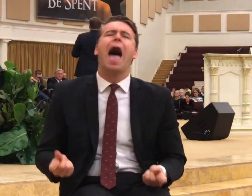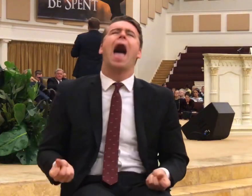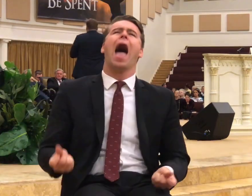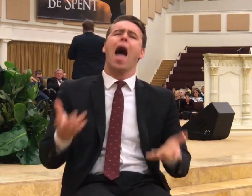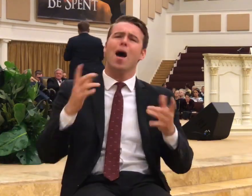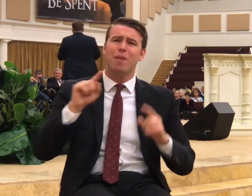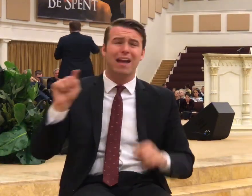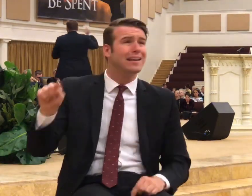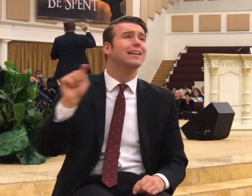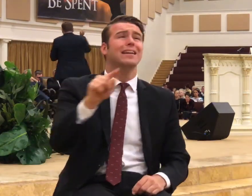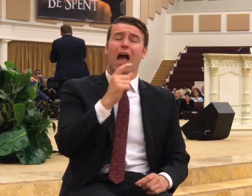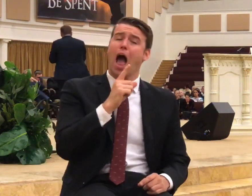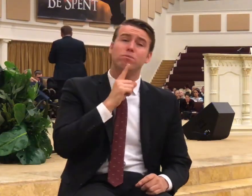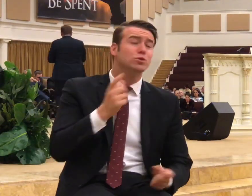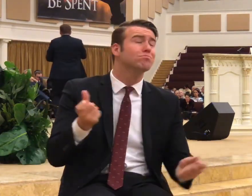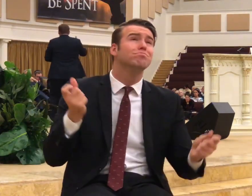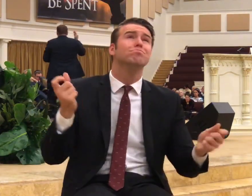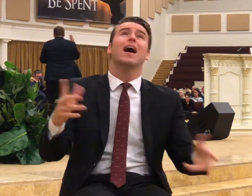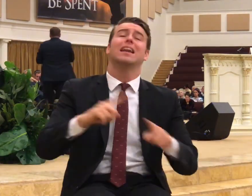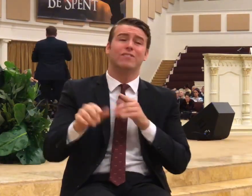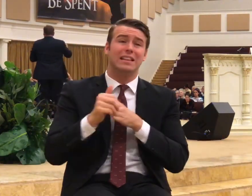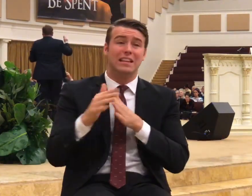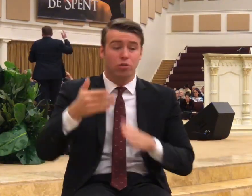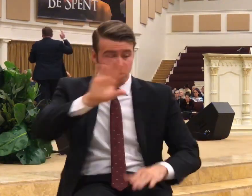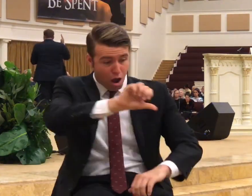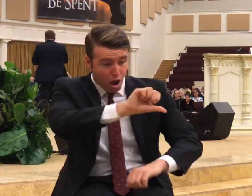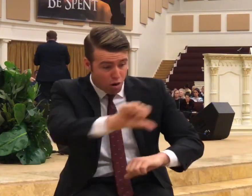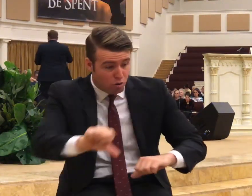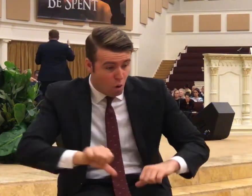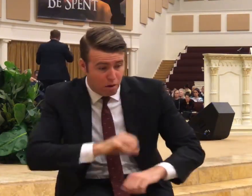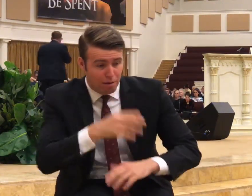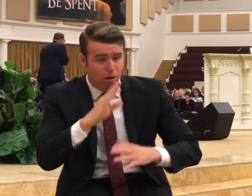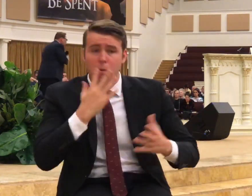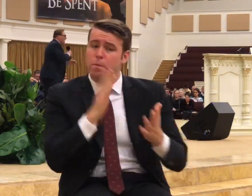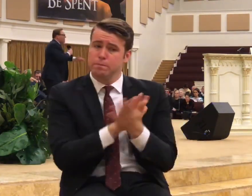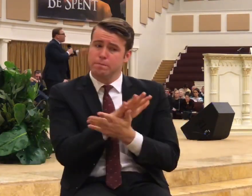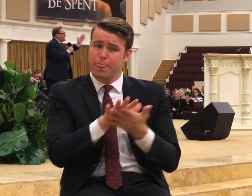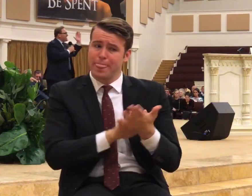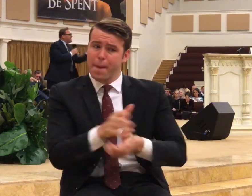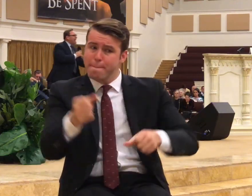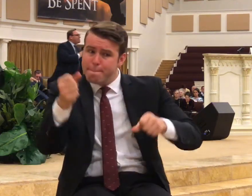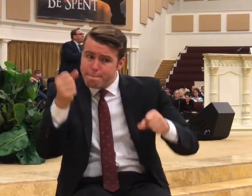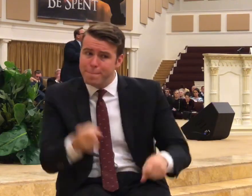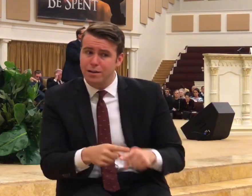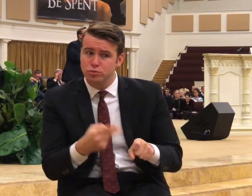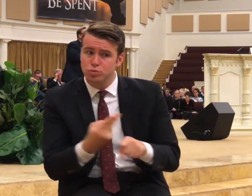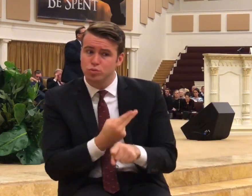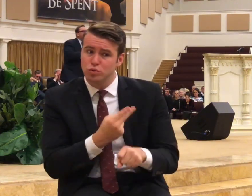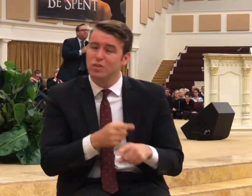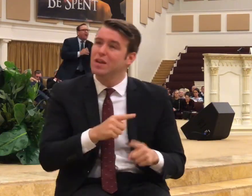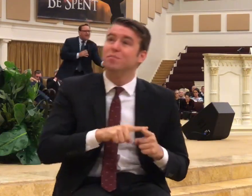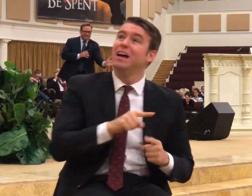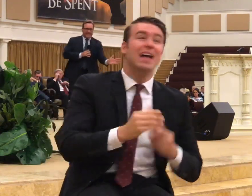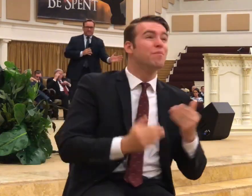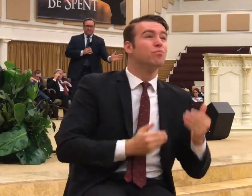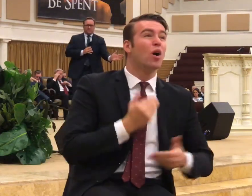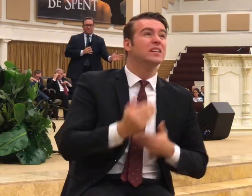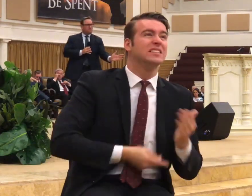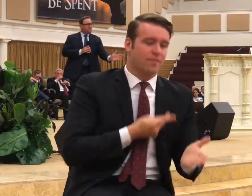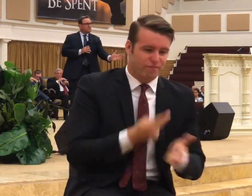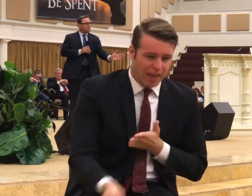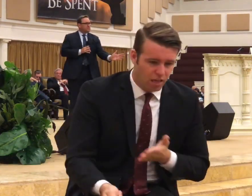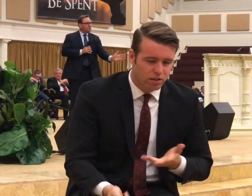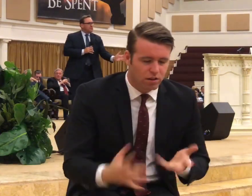leaders were gifted and anointed that God could have mightily used, but they never made it out of process?